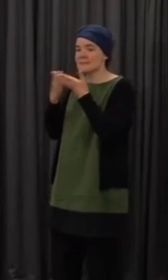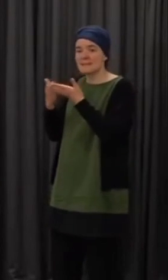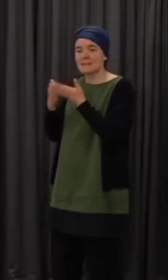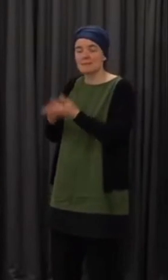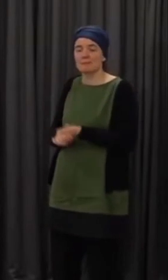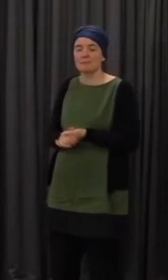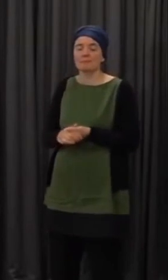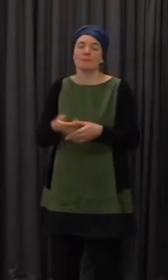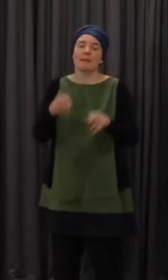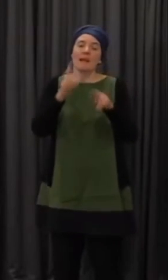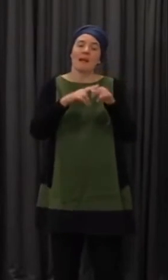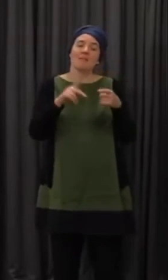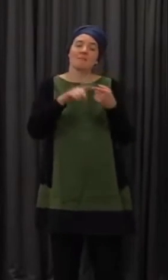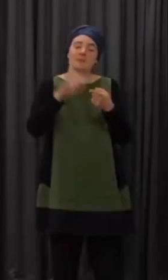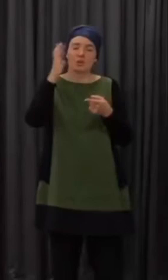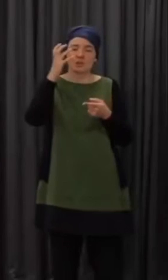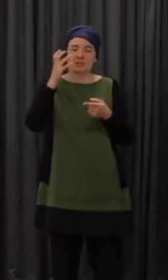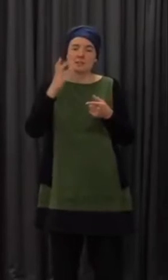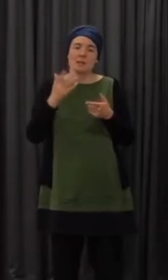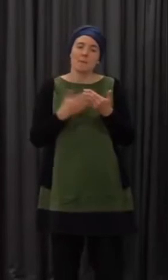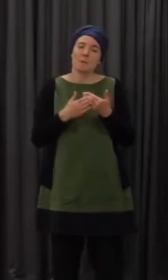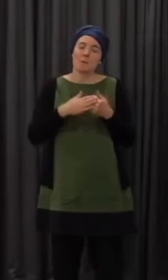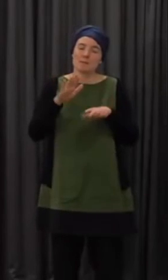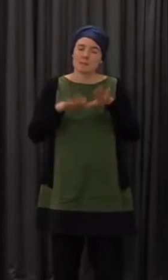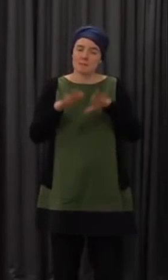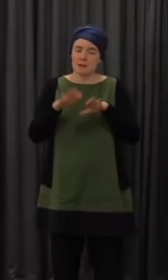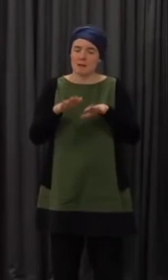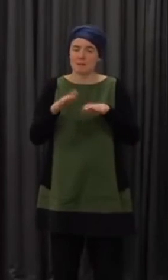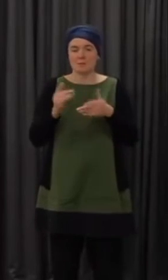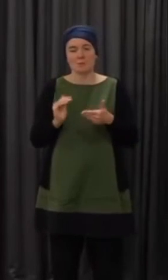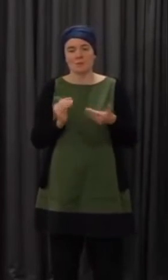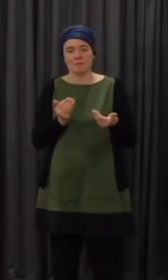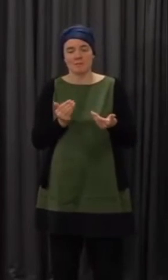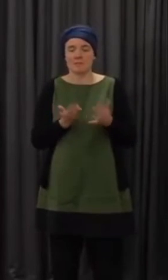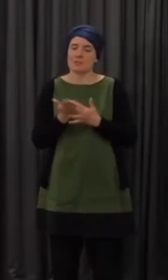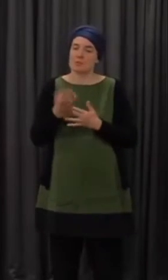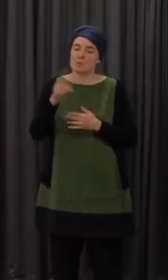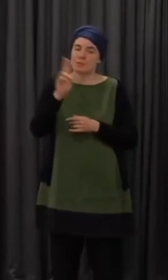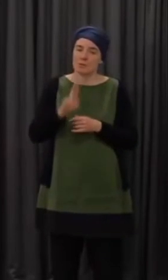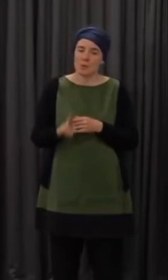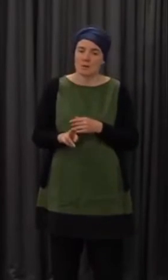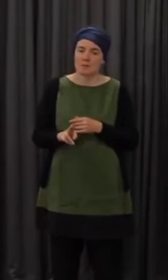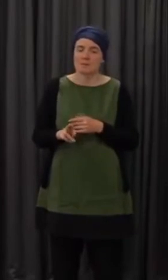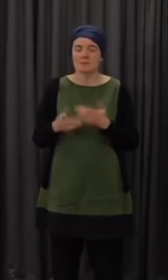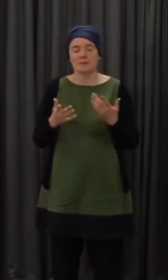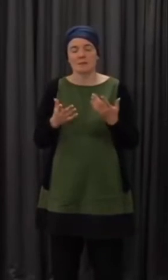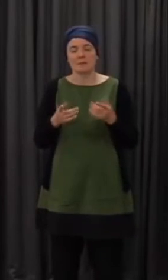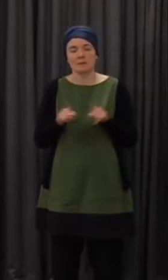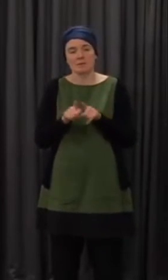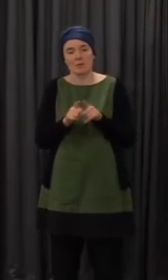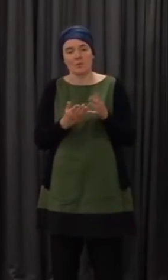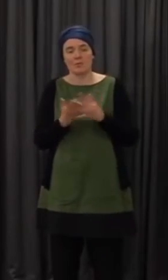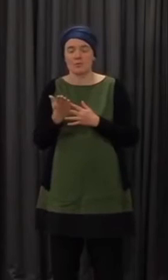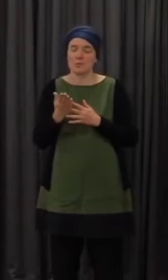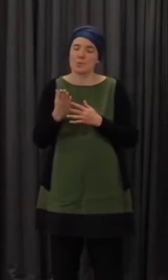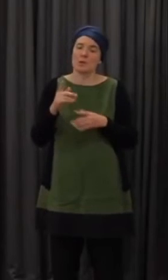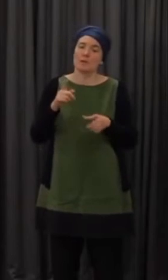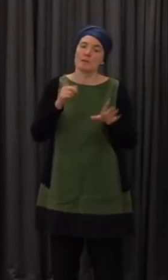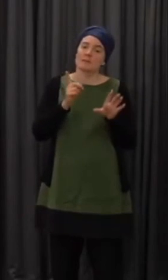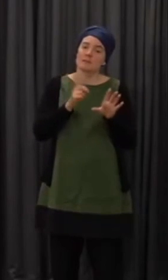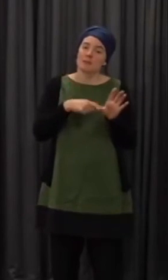education colleges are more aligned with the services that we provide through schools and through young carer